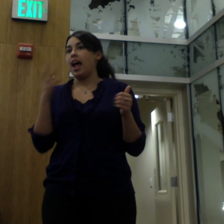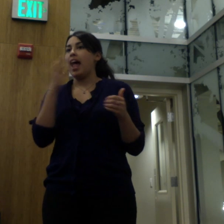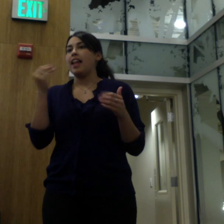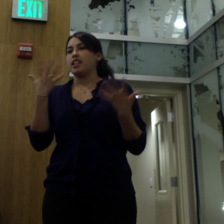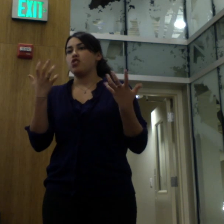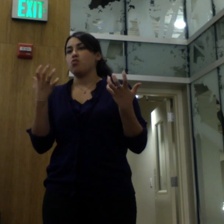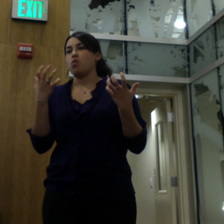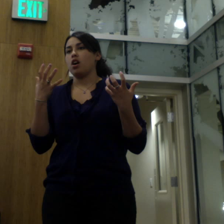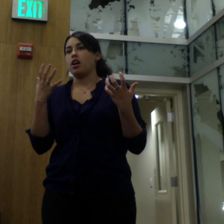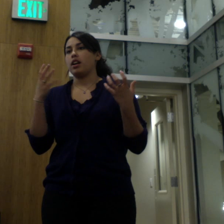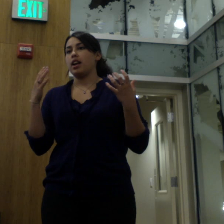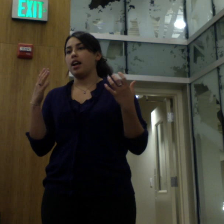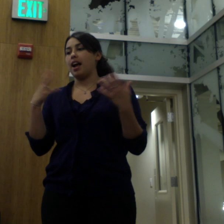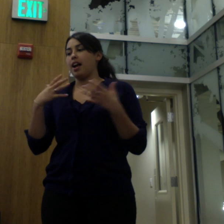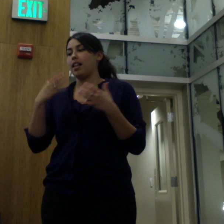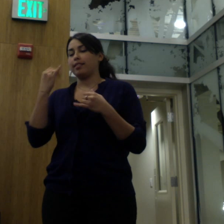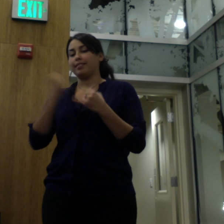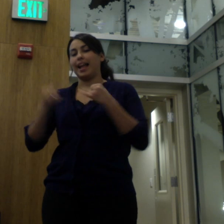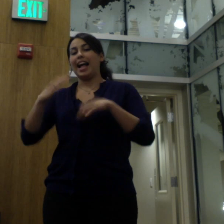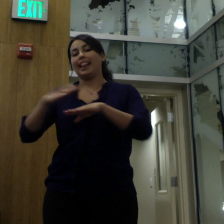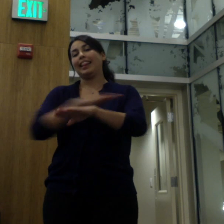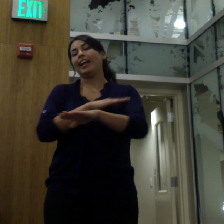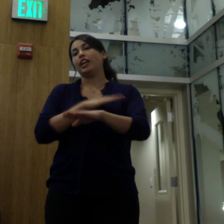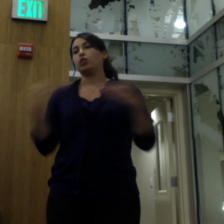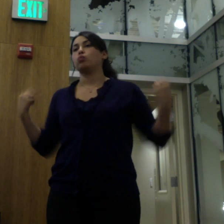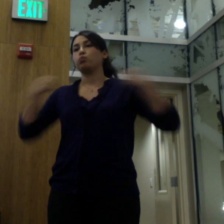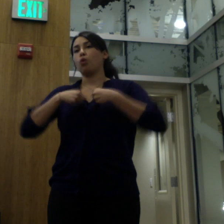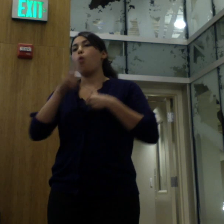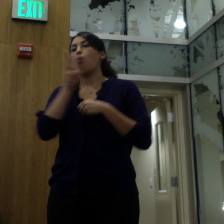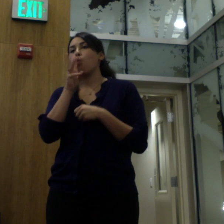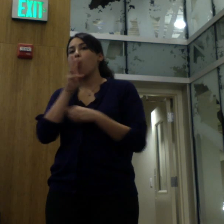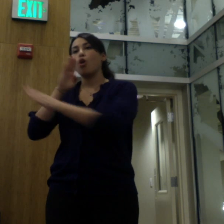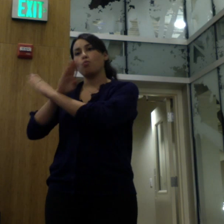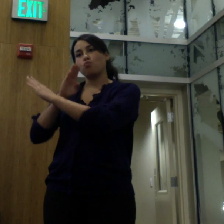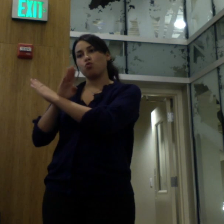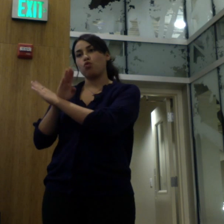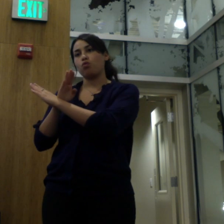external waterproof, windproof layer.